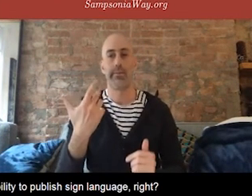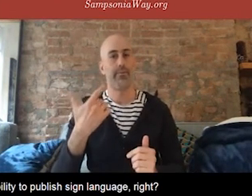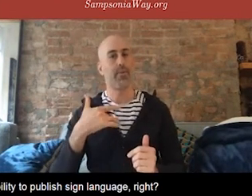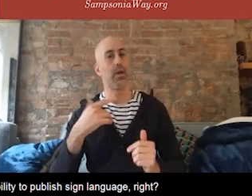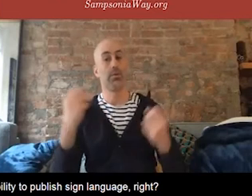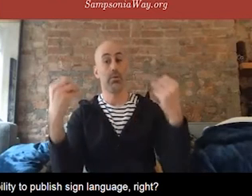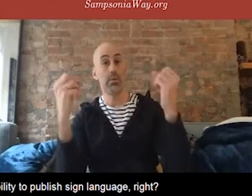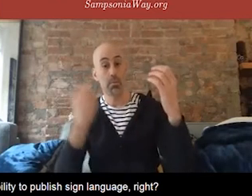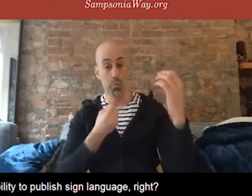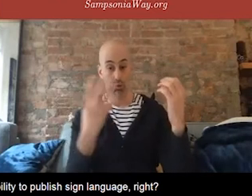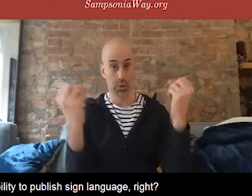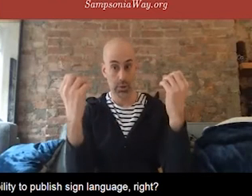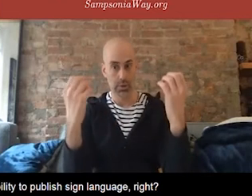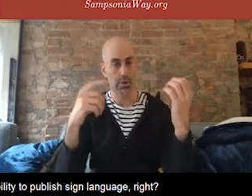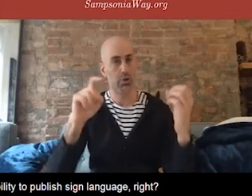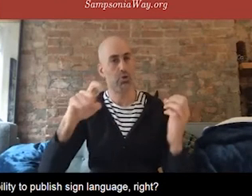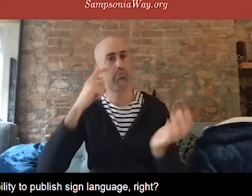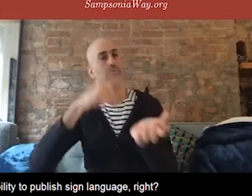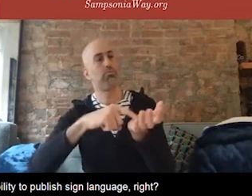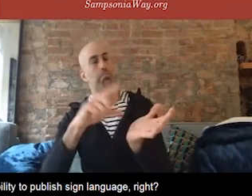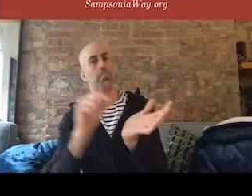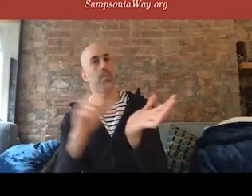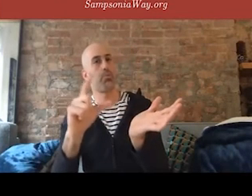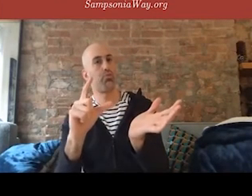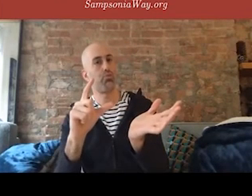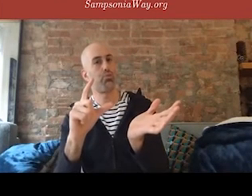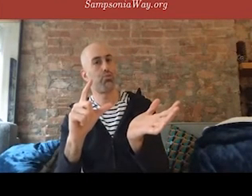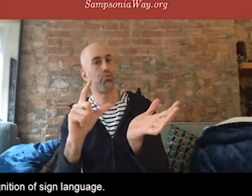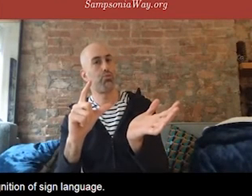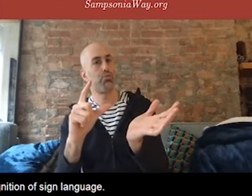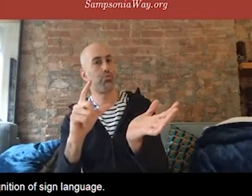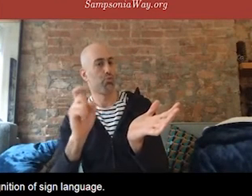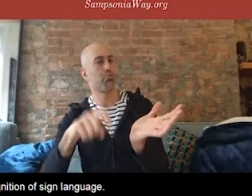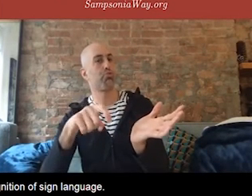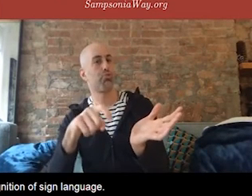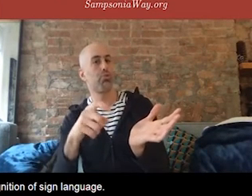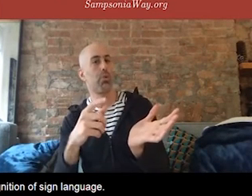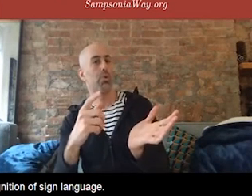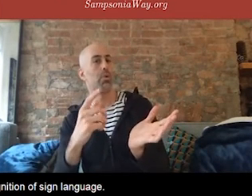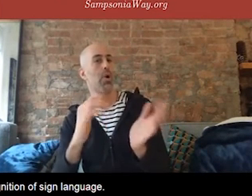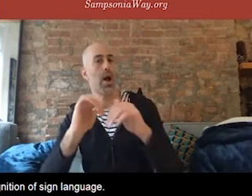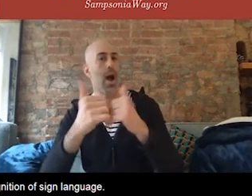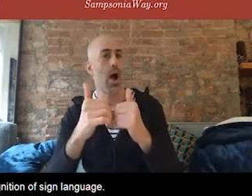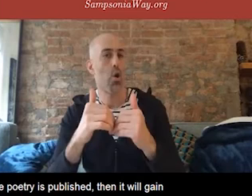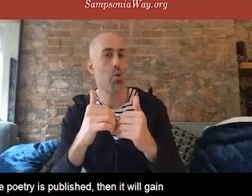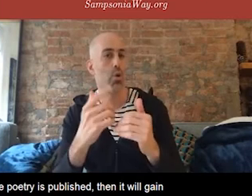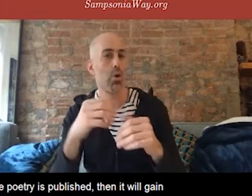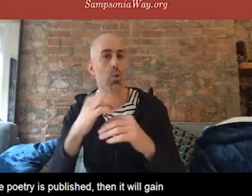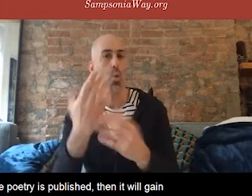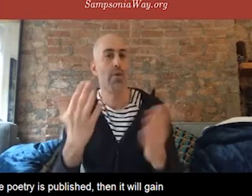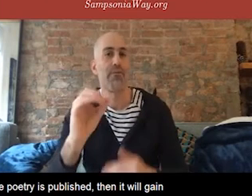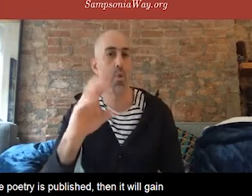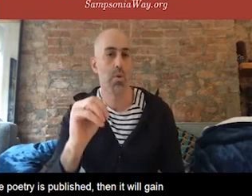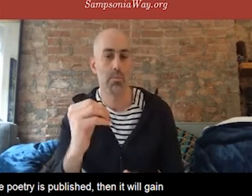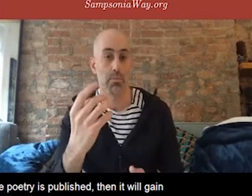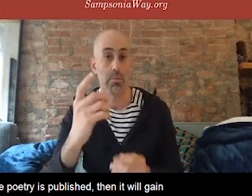some question about the ability to publish sign language, right? I would ask for the recognition of sign language. People have said